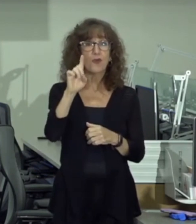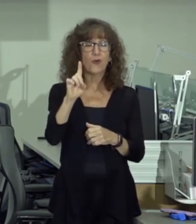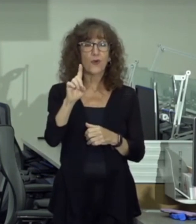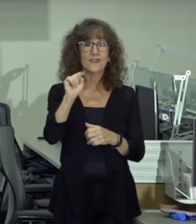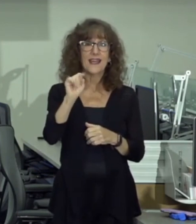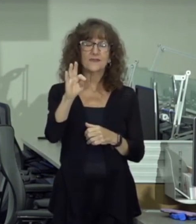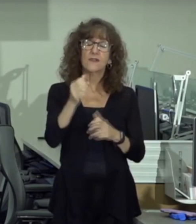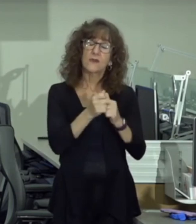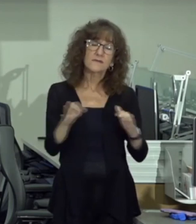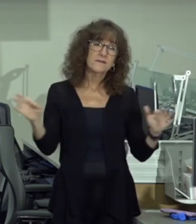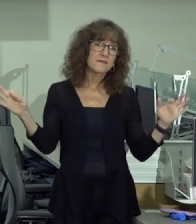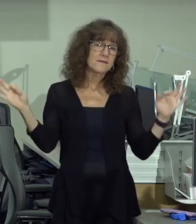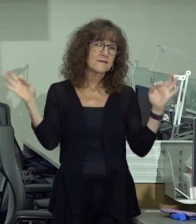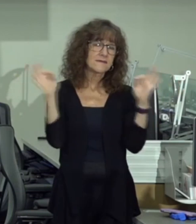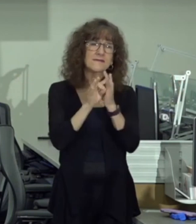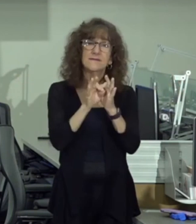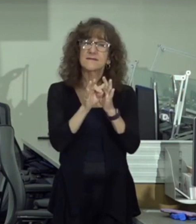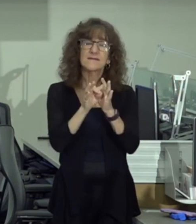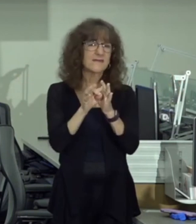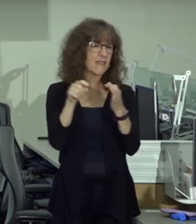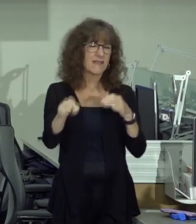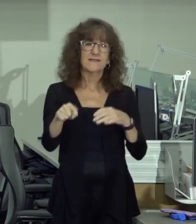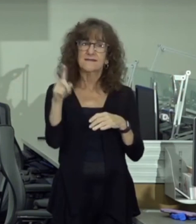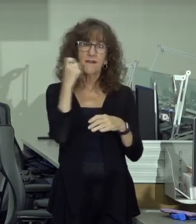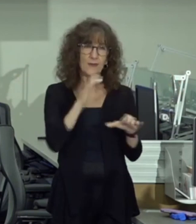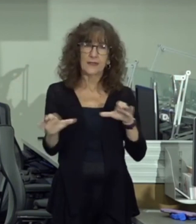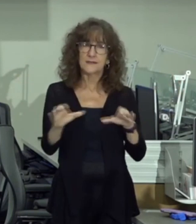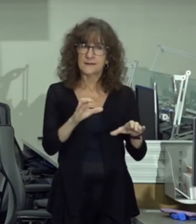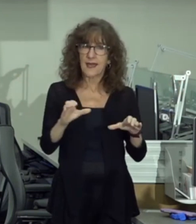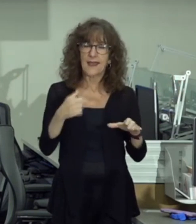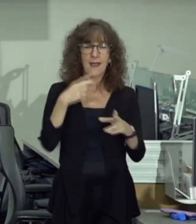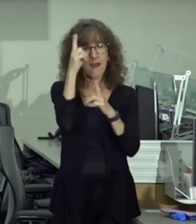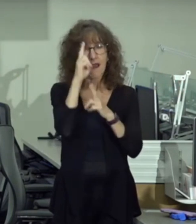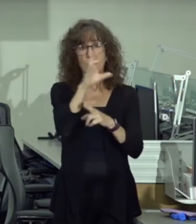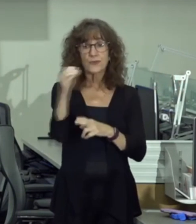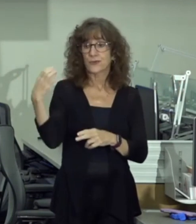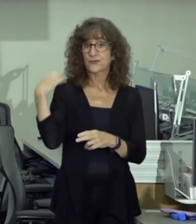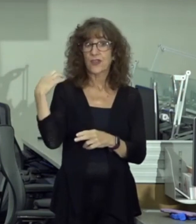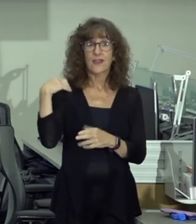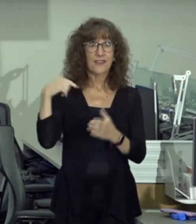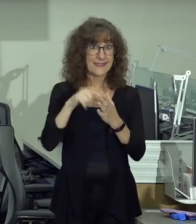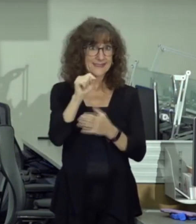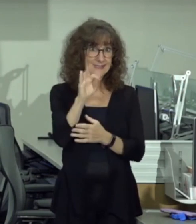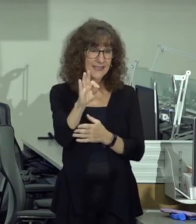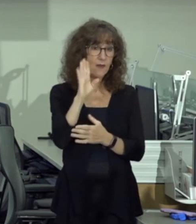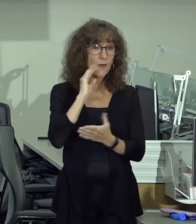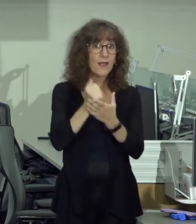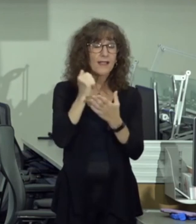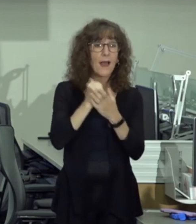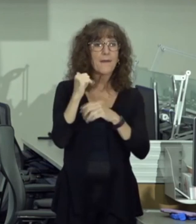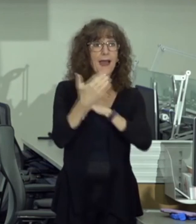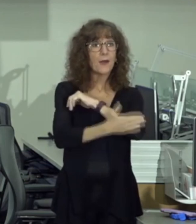the most critical undertaking of this administration, and I am honored to co-chair the task force that will assist